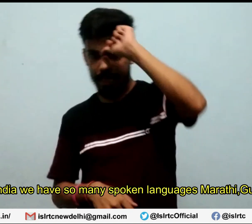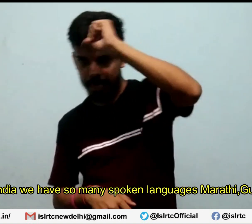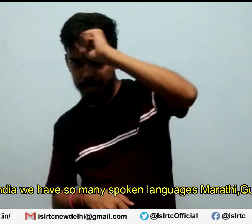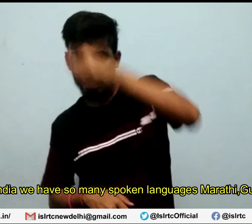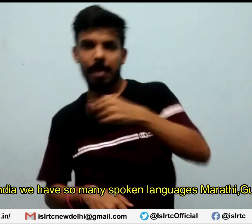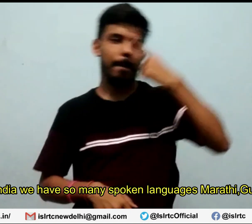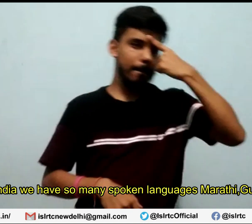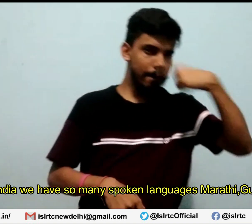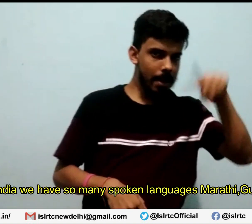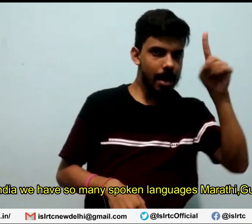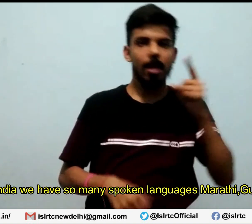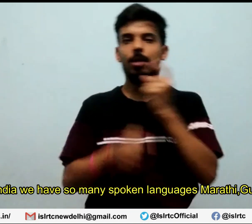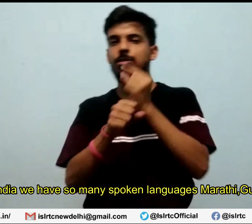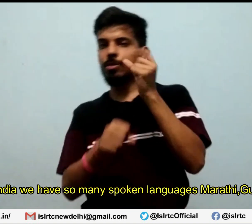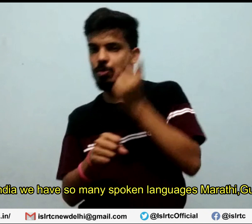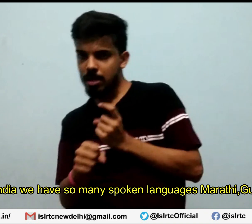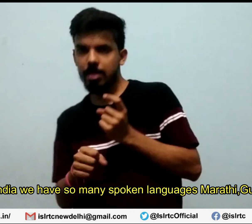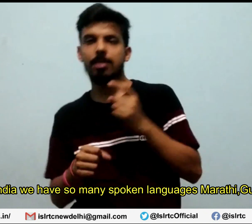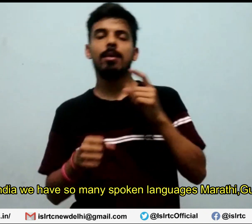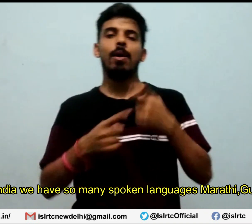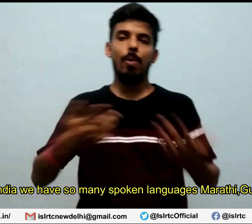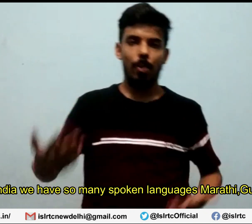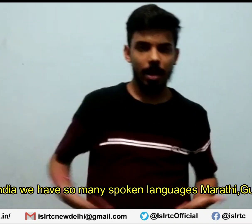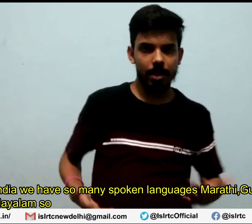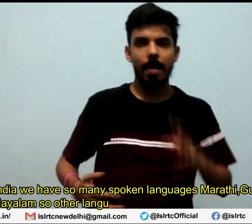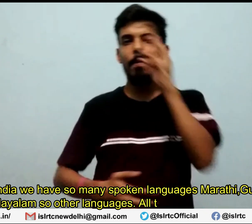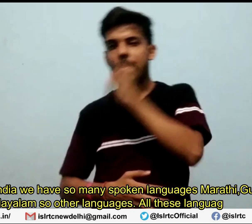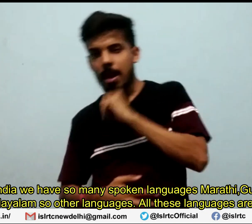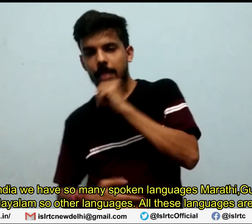natural. You cannot say that this is better, this one is better.